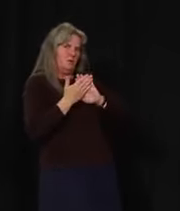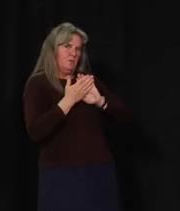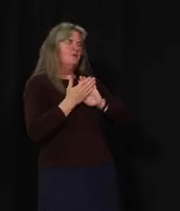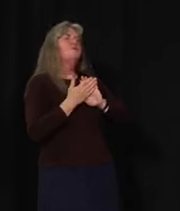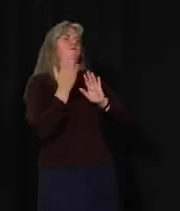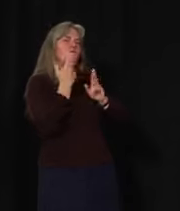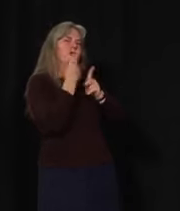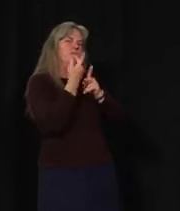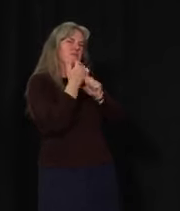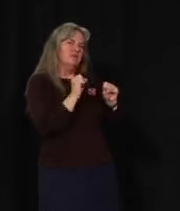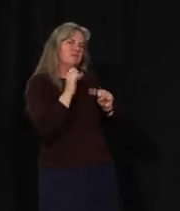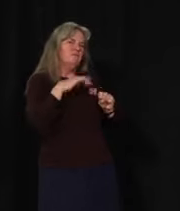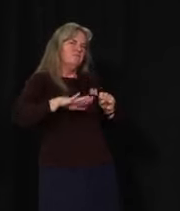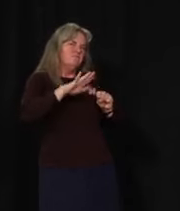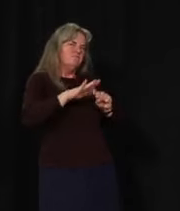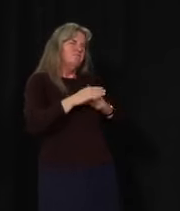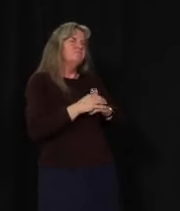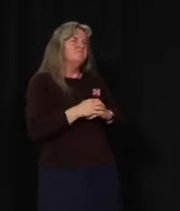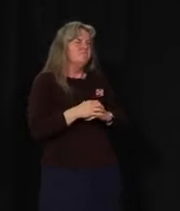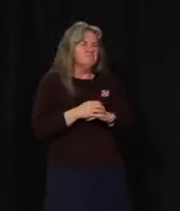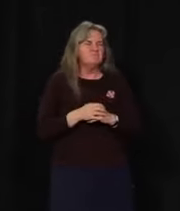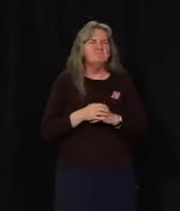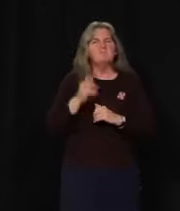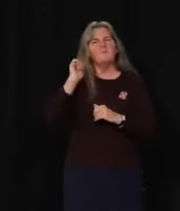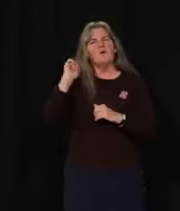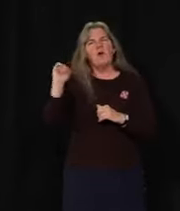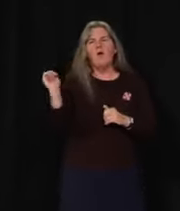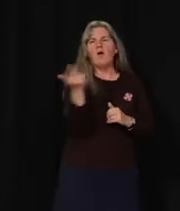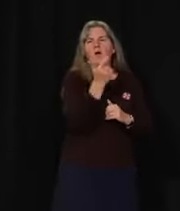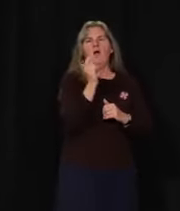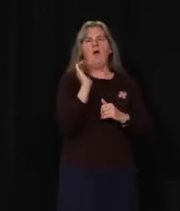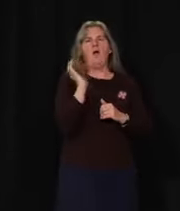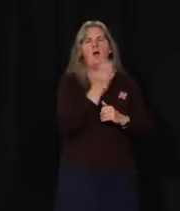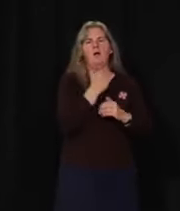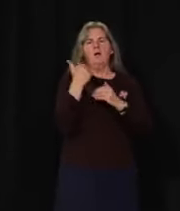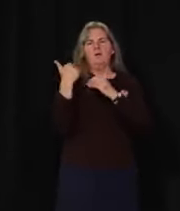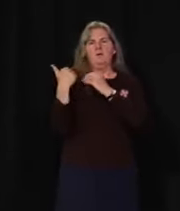safe. We have a collective responsibility